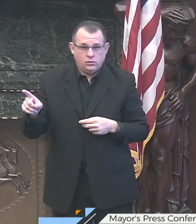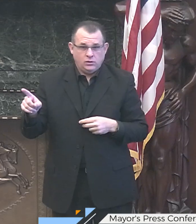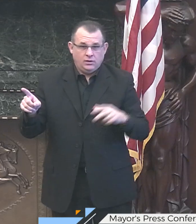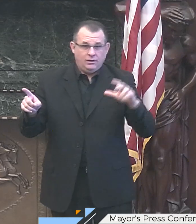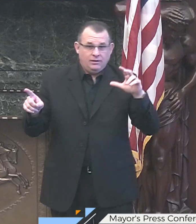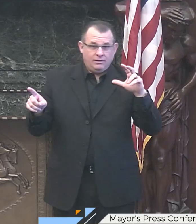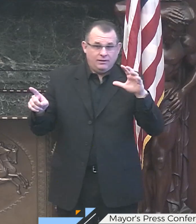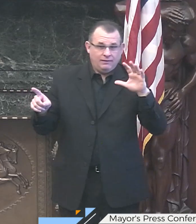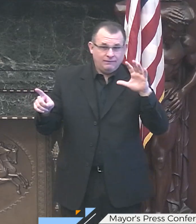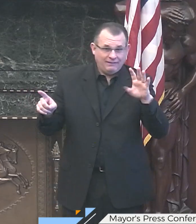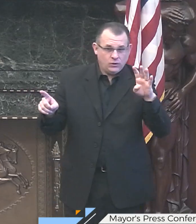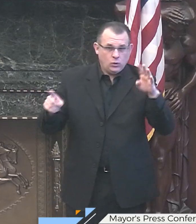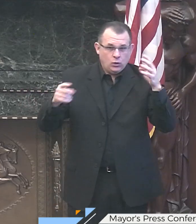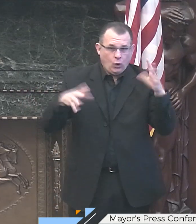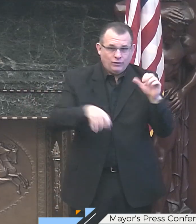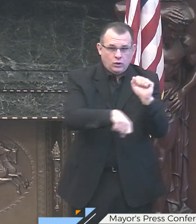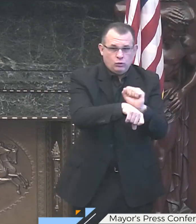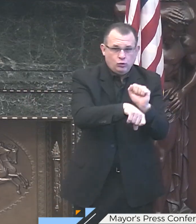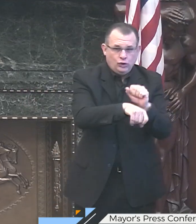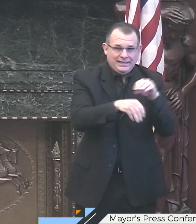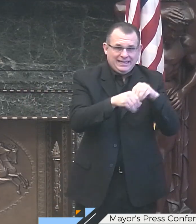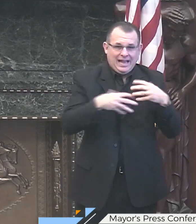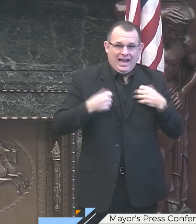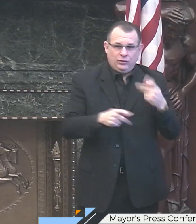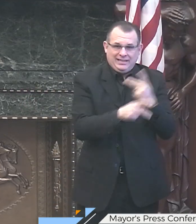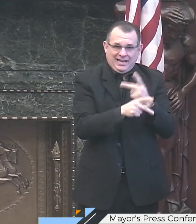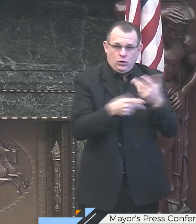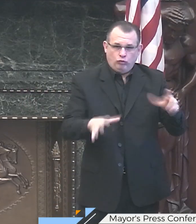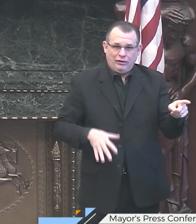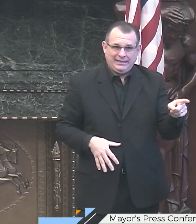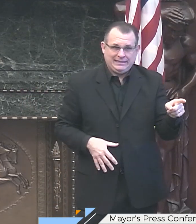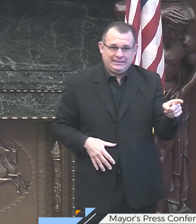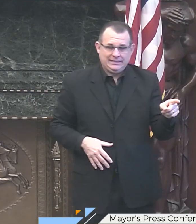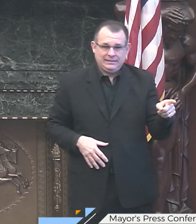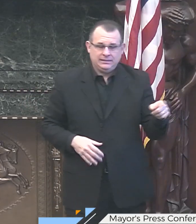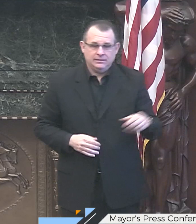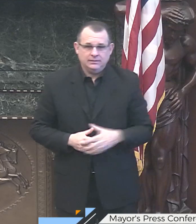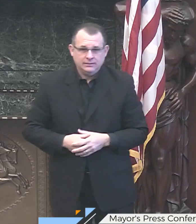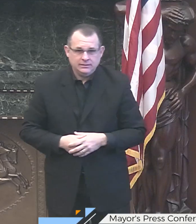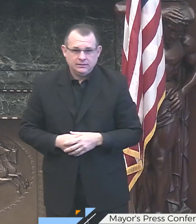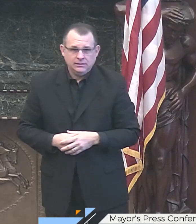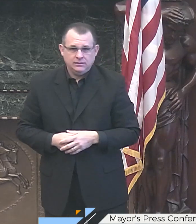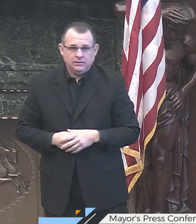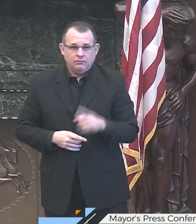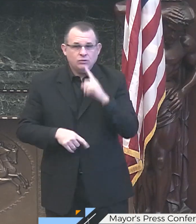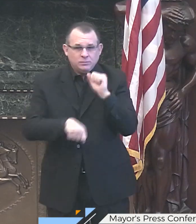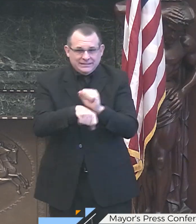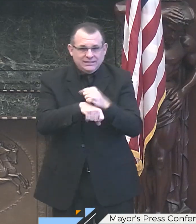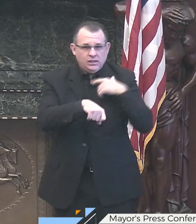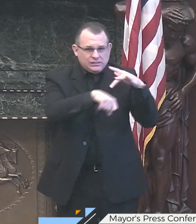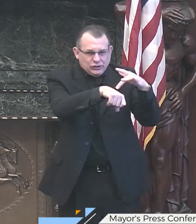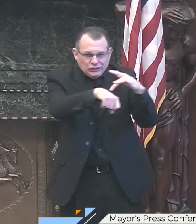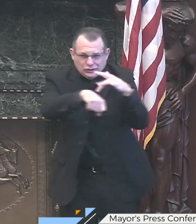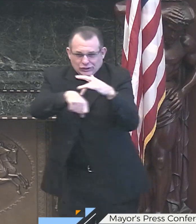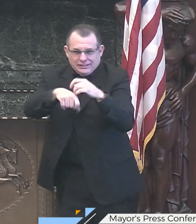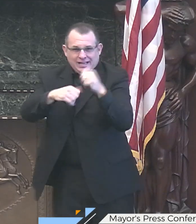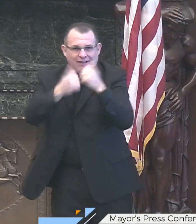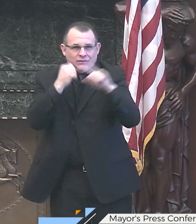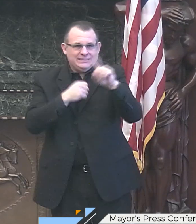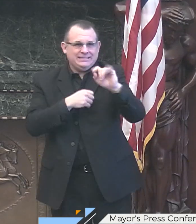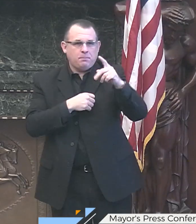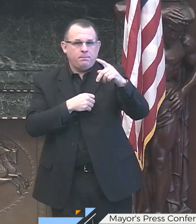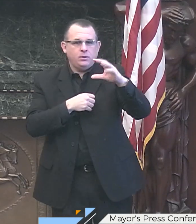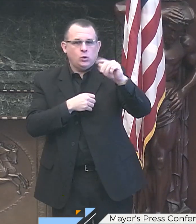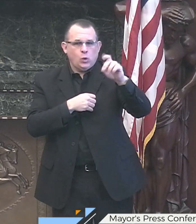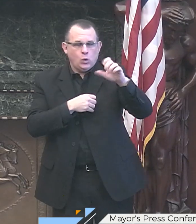workers. At this point, we now have cases of this infection in every zip code in the city of Philadelphia, and we will be posting